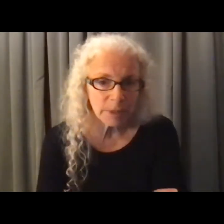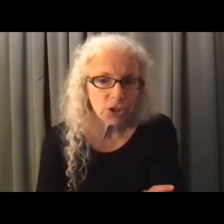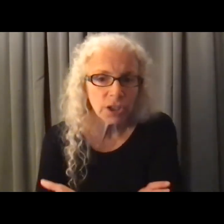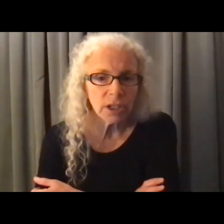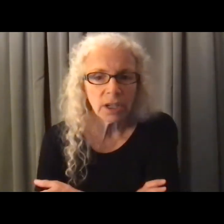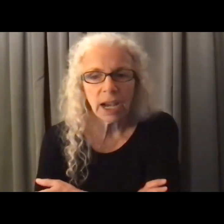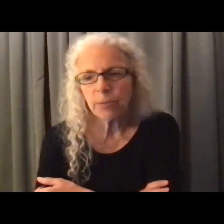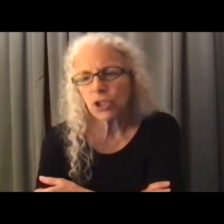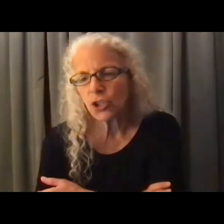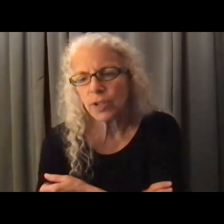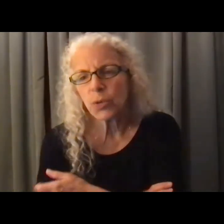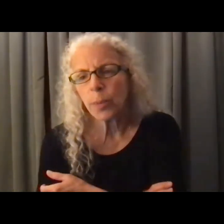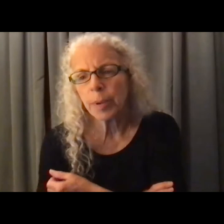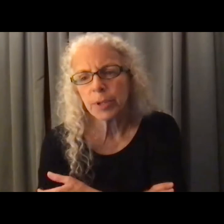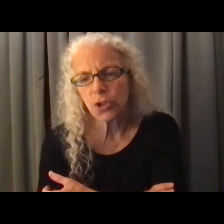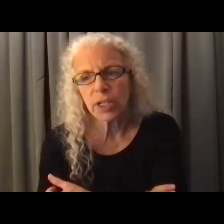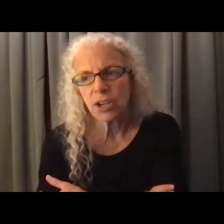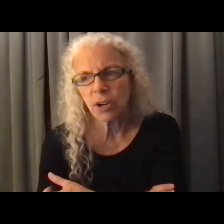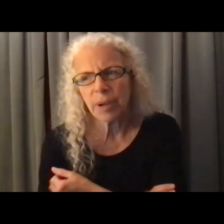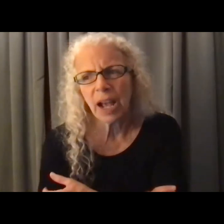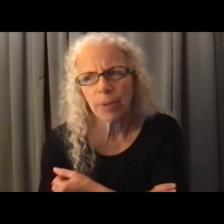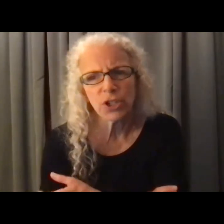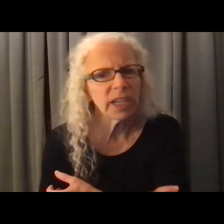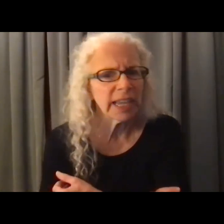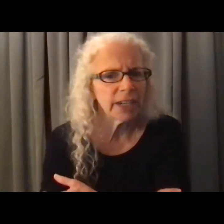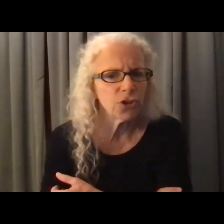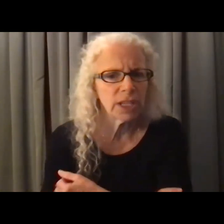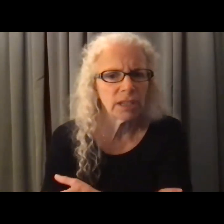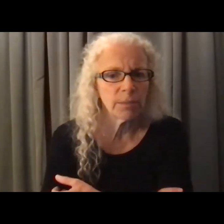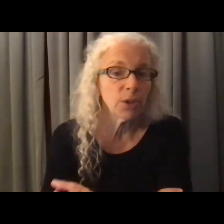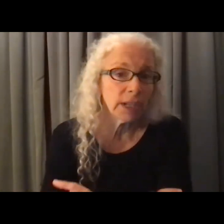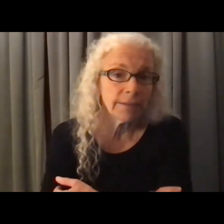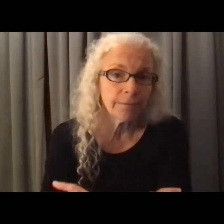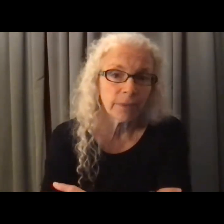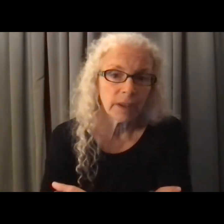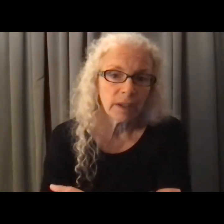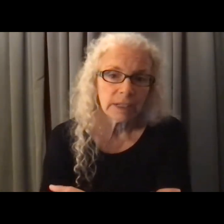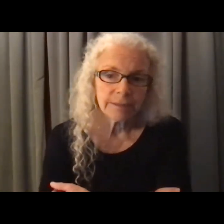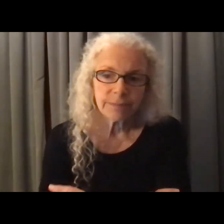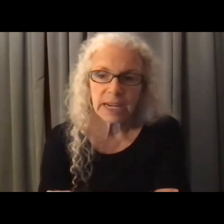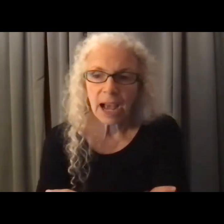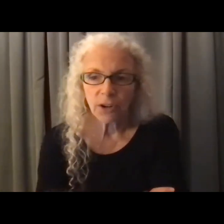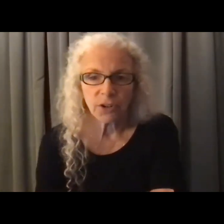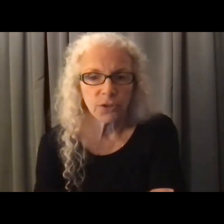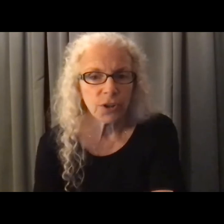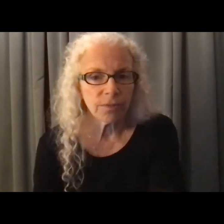commission. I'm just curious what people's thoughts are about how much to engage the community and how to do so.